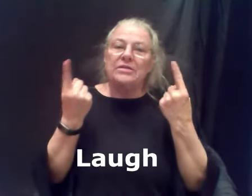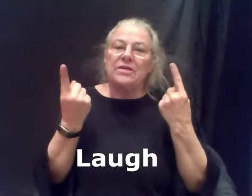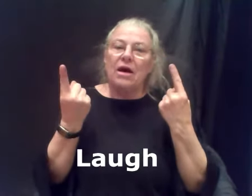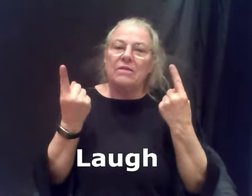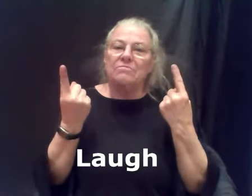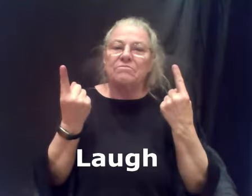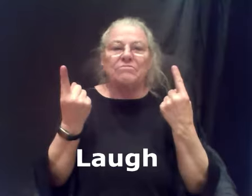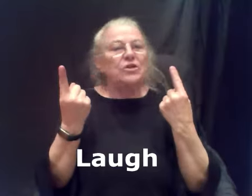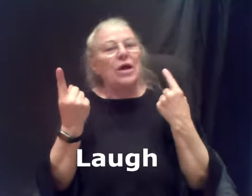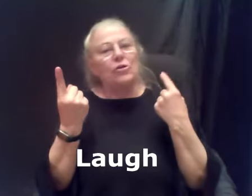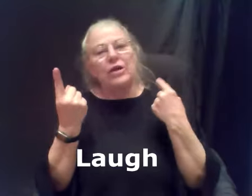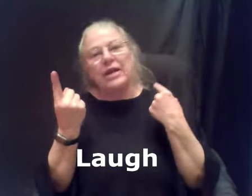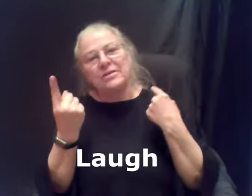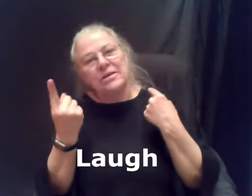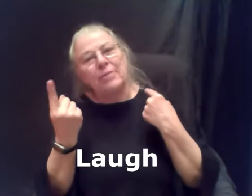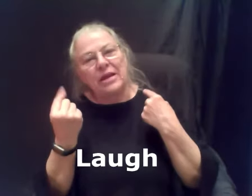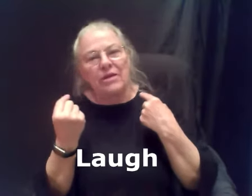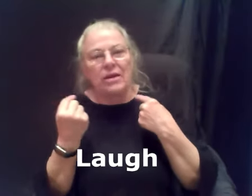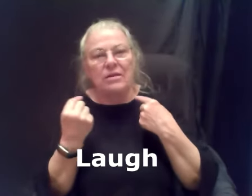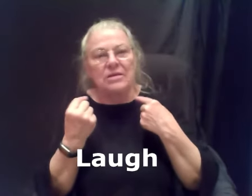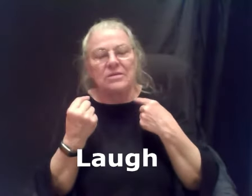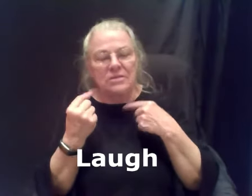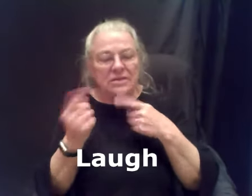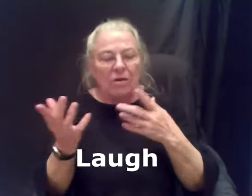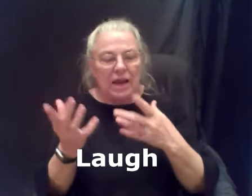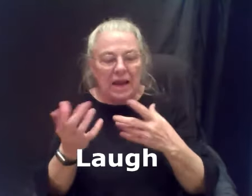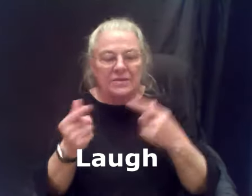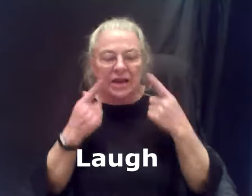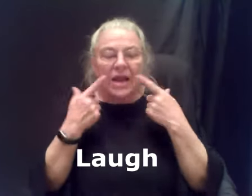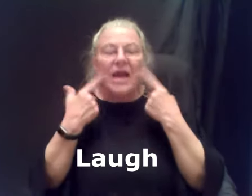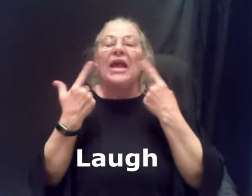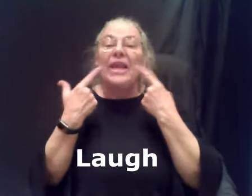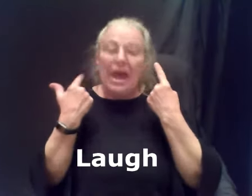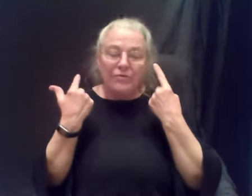not, you're not looking at somebody thinking this is sarcastic. Laughter.